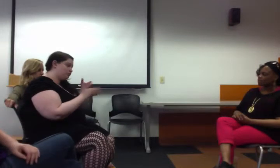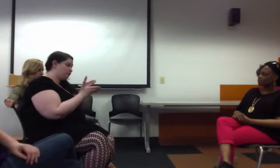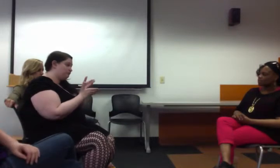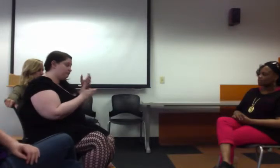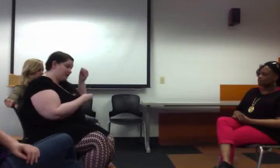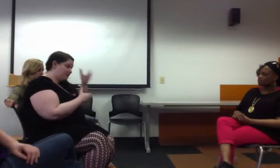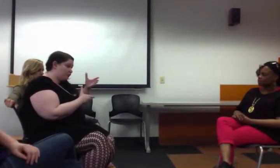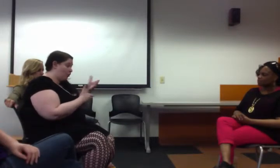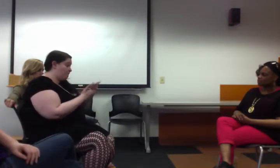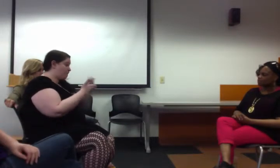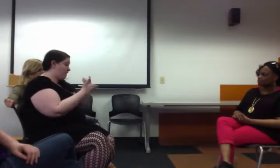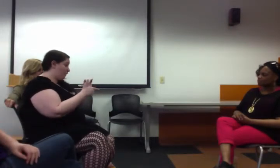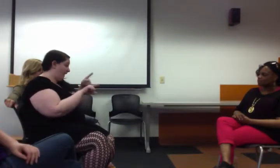an interpreter for that show.